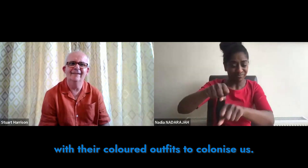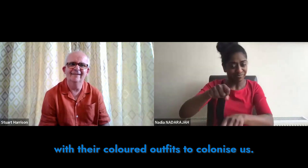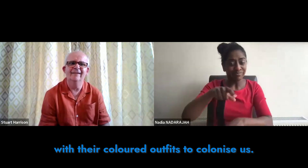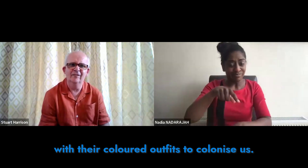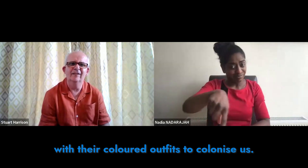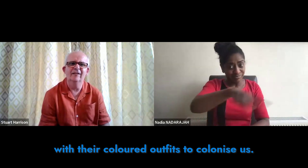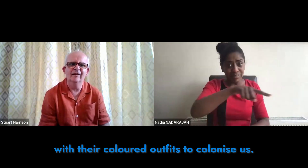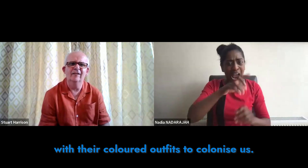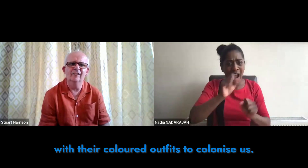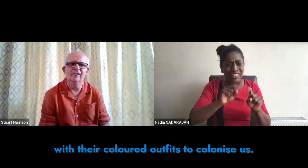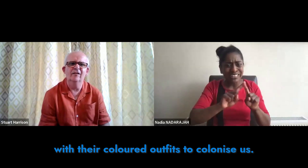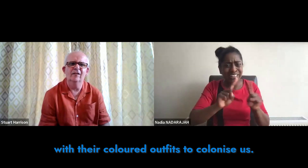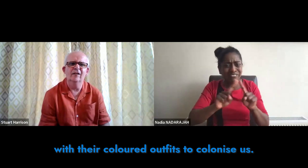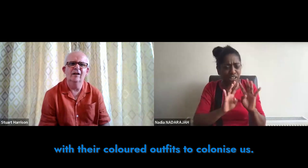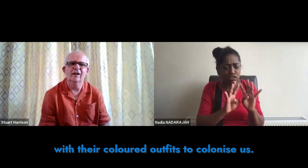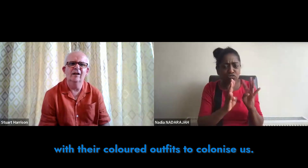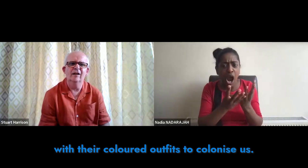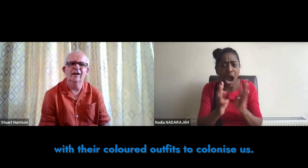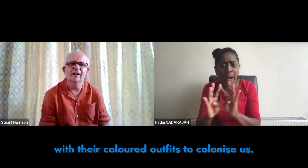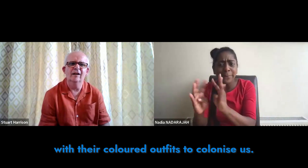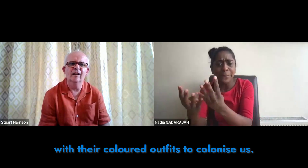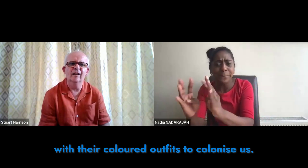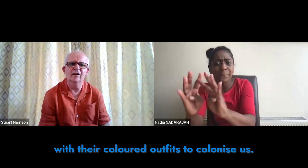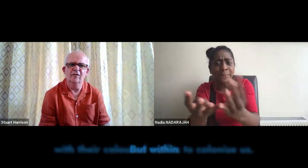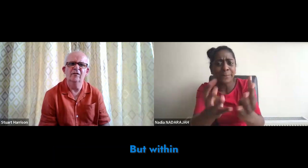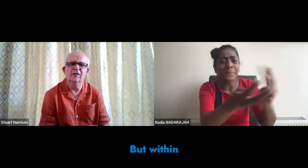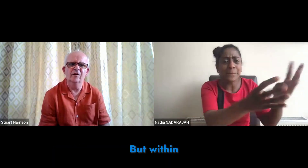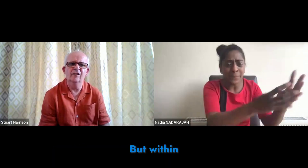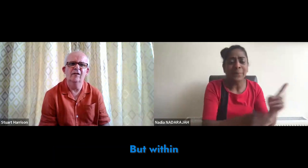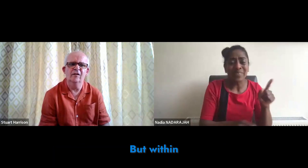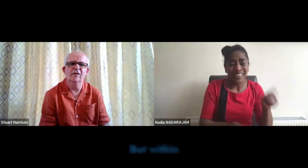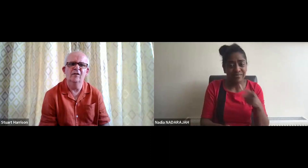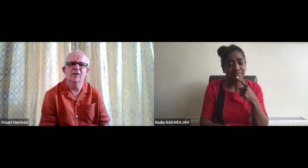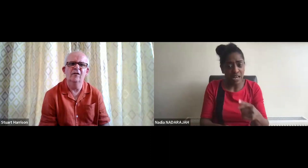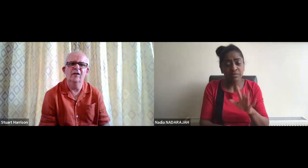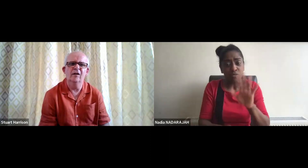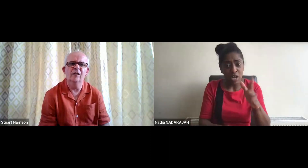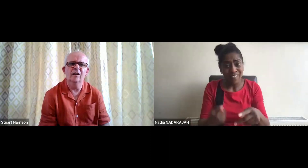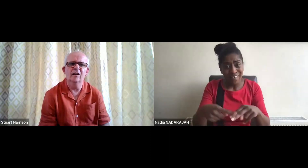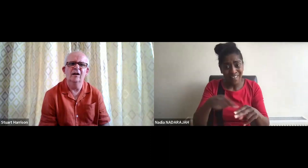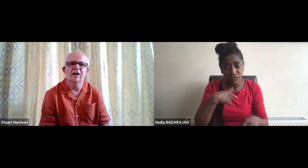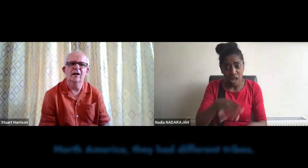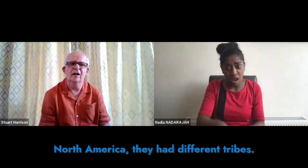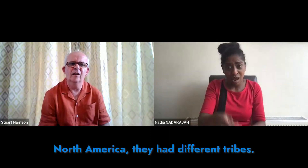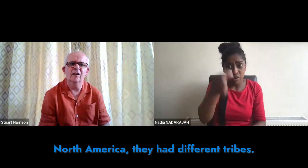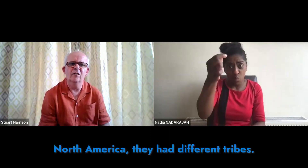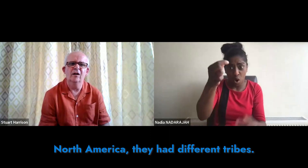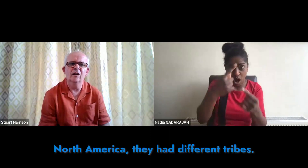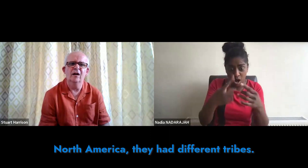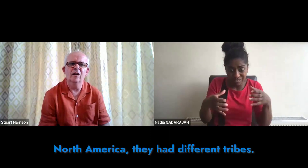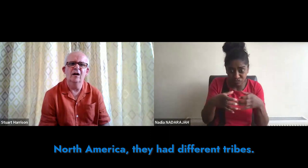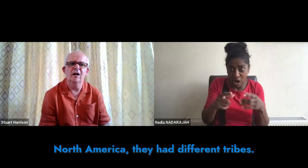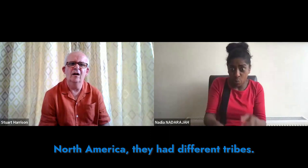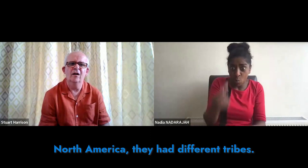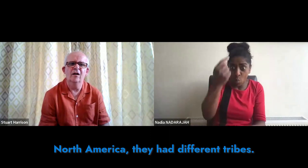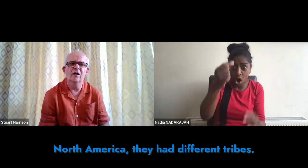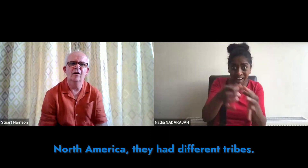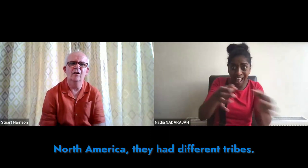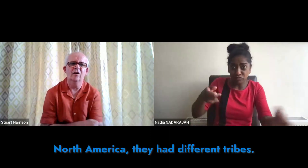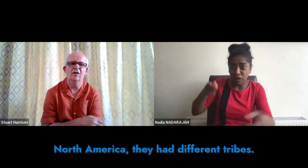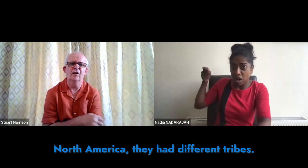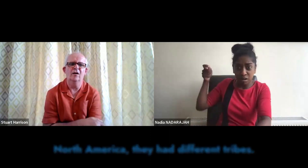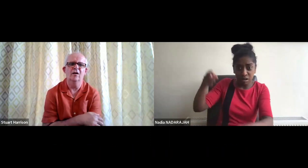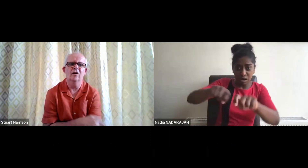their coloured outfits to colonize us. But within North America, they had